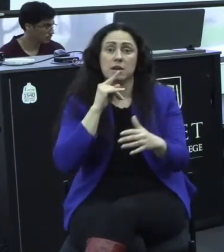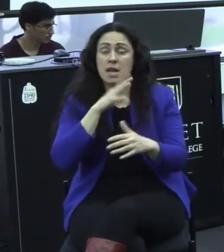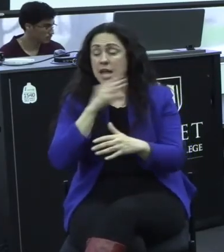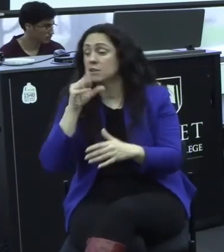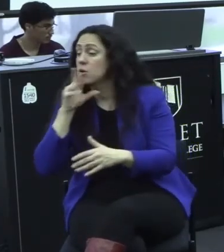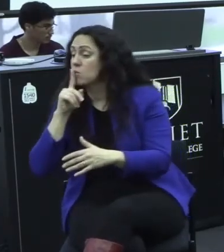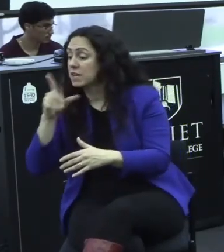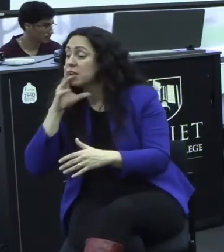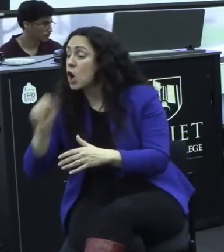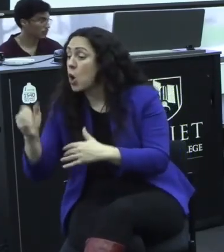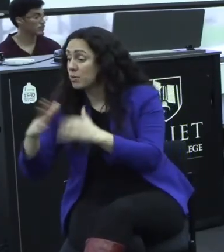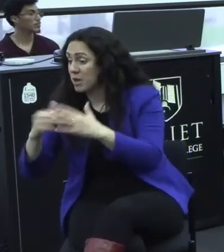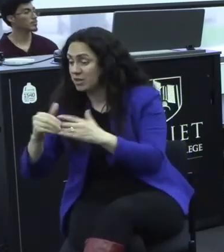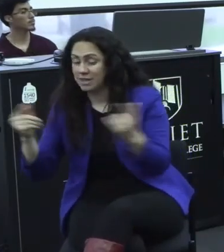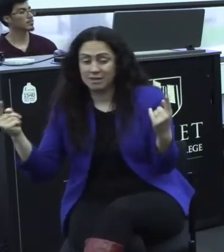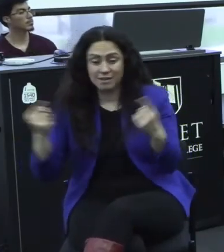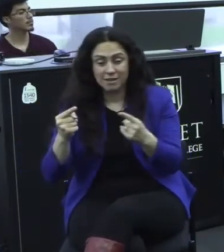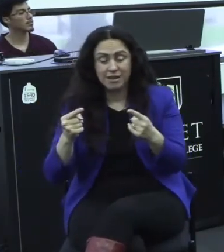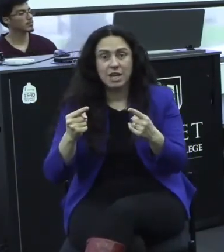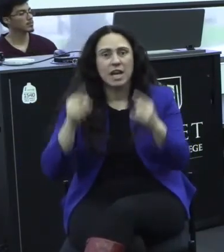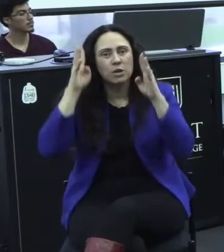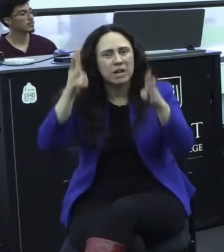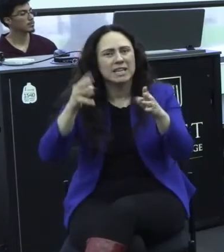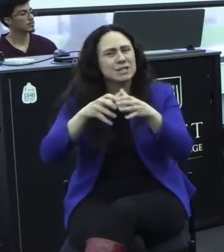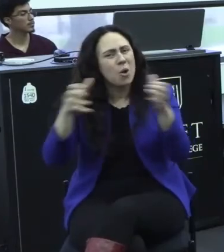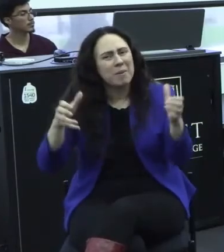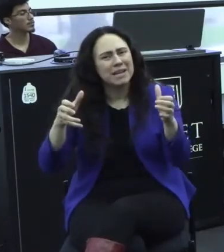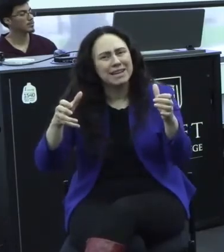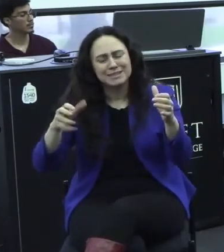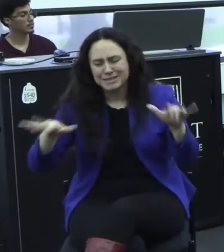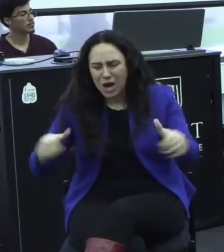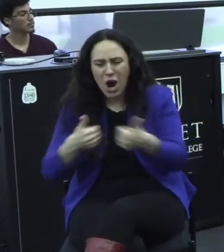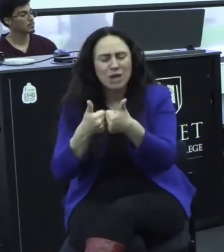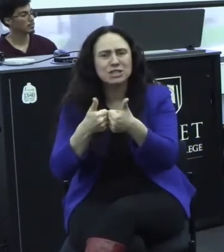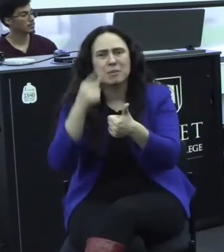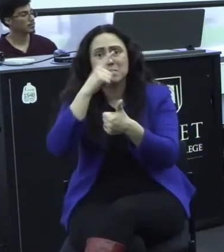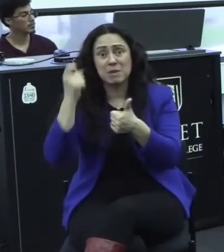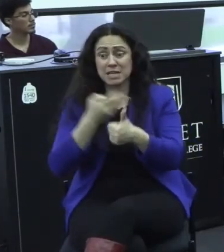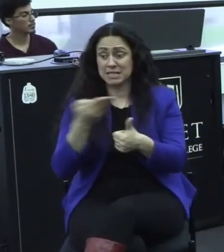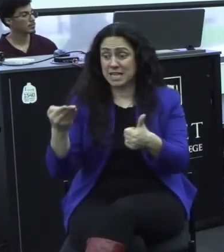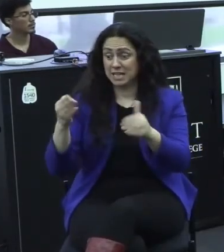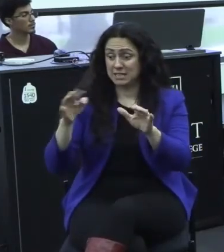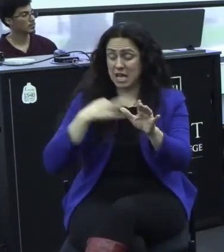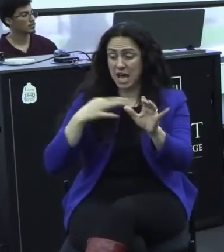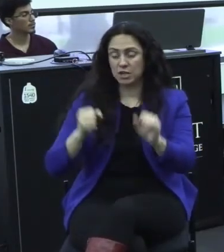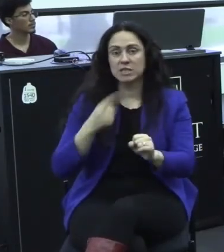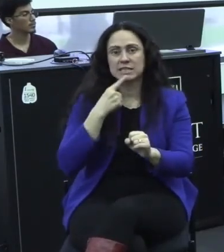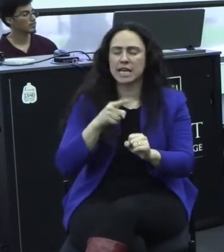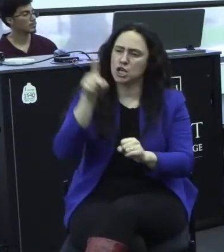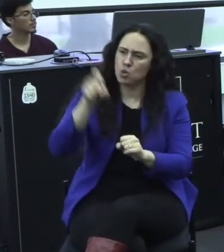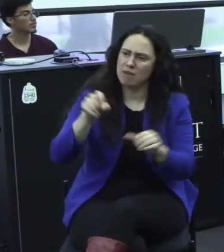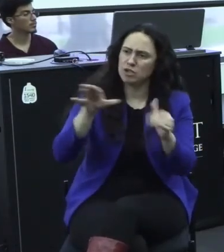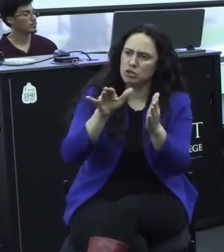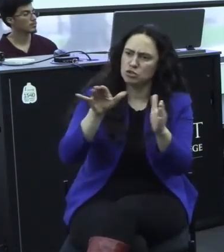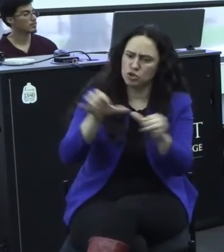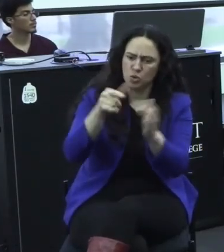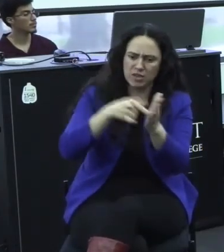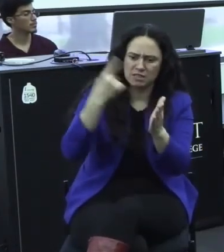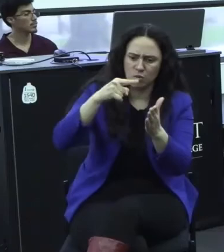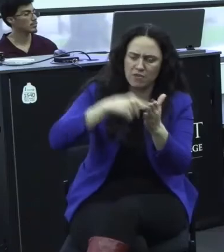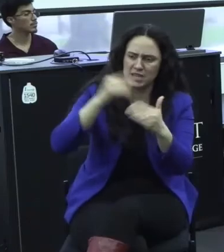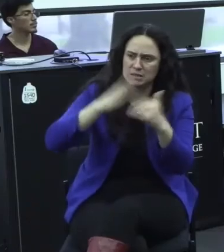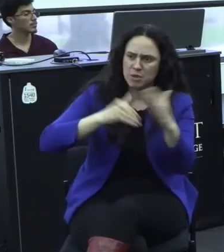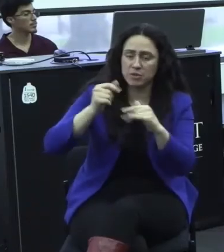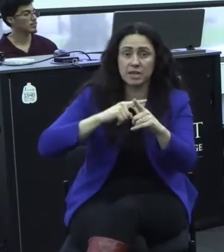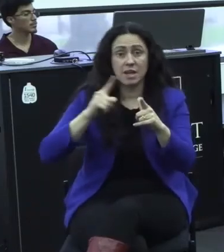one. And it created so many hardships because there were things that I could advocate and say, you have to do this in this building.